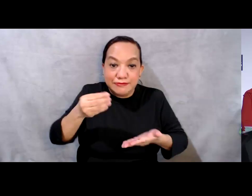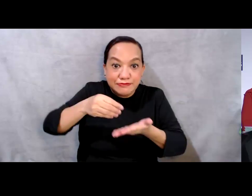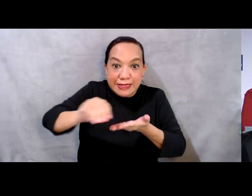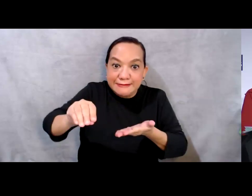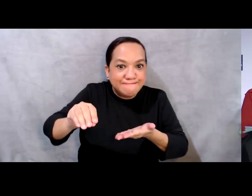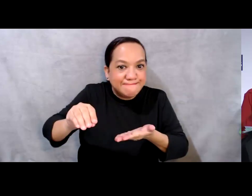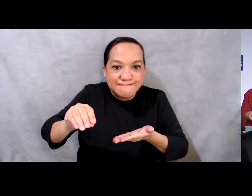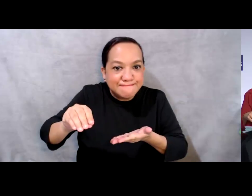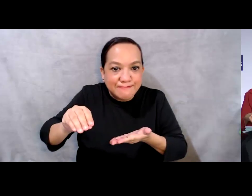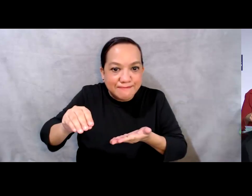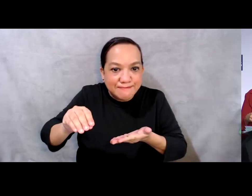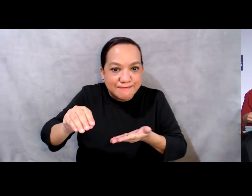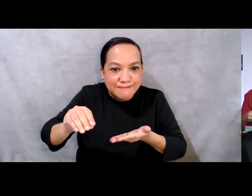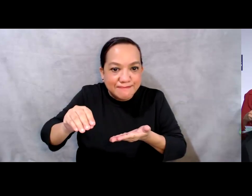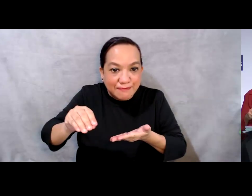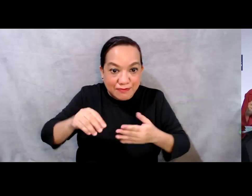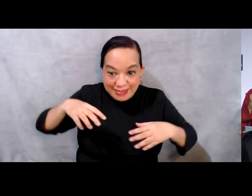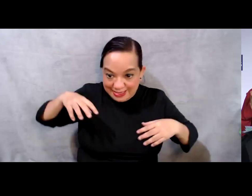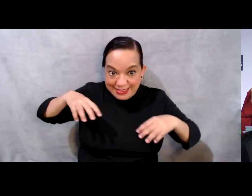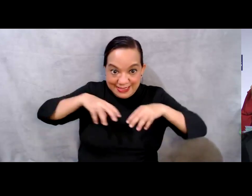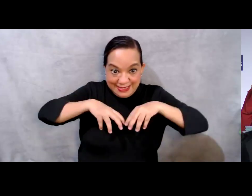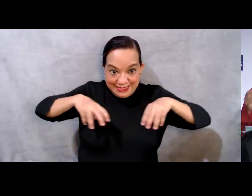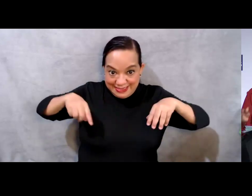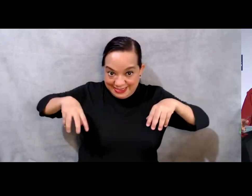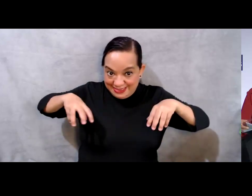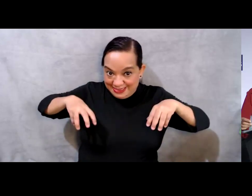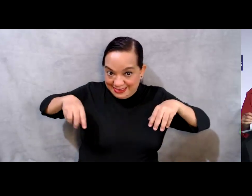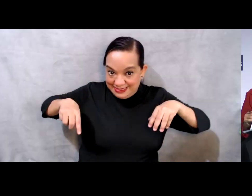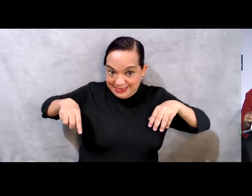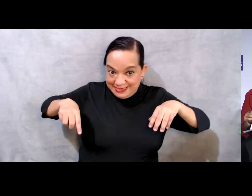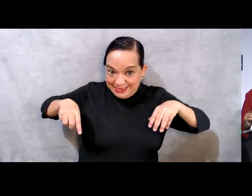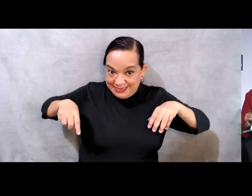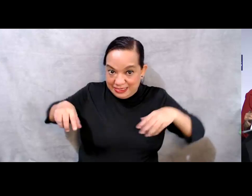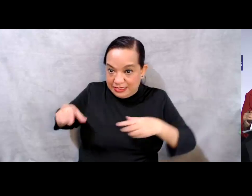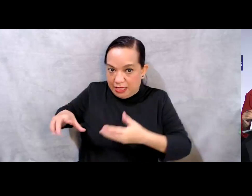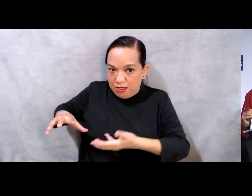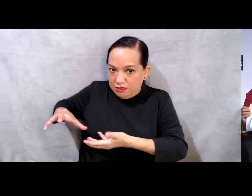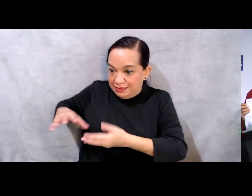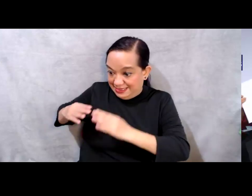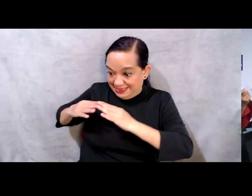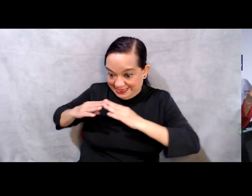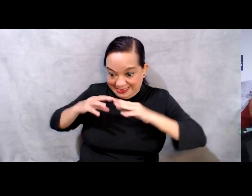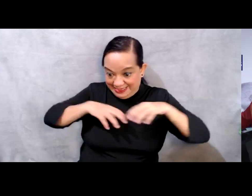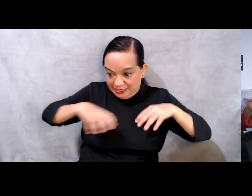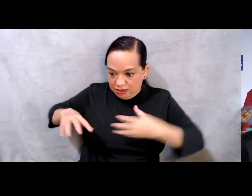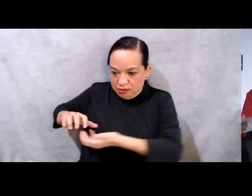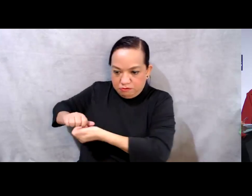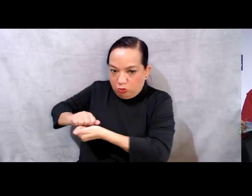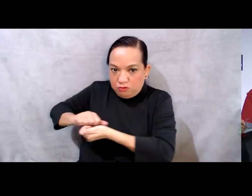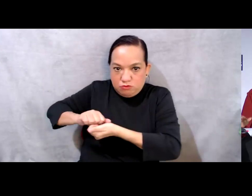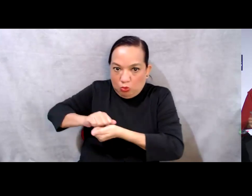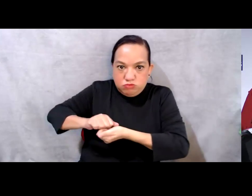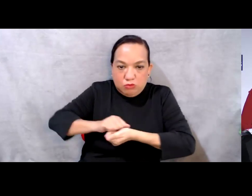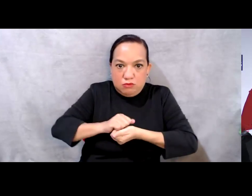excavator would come and destroy it. She was very, very worried, so she spoke to Montu, who is a bag repairer just before